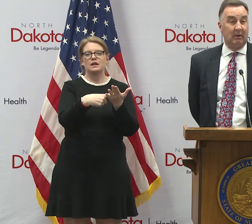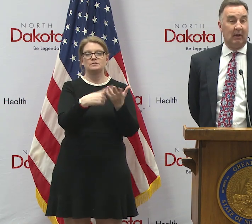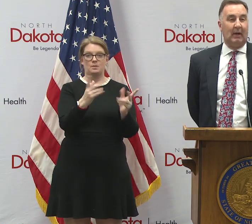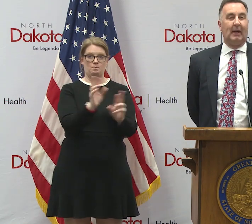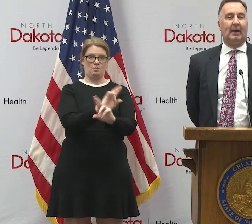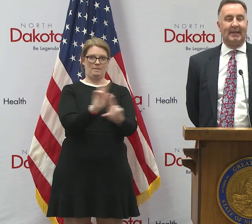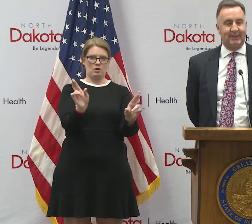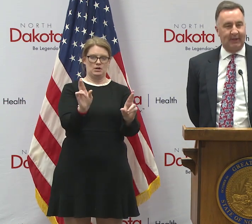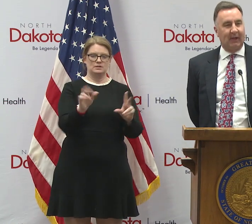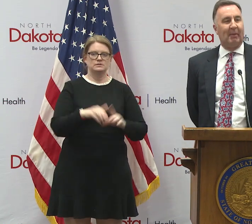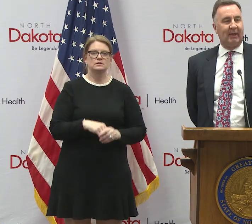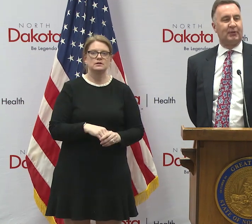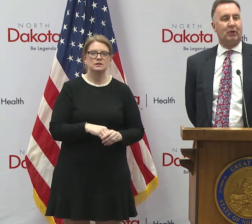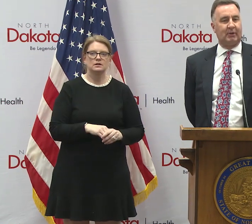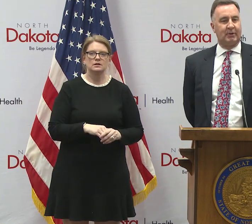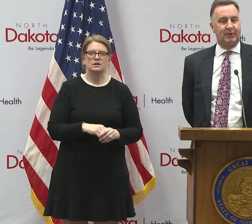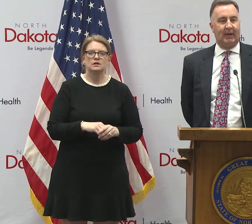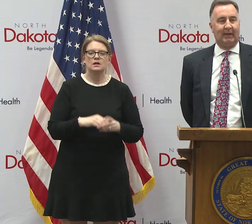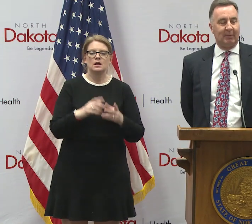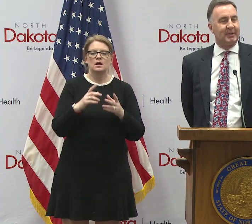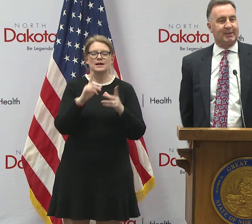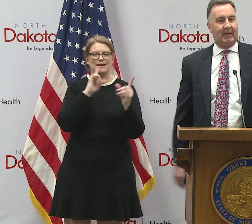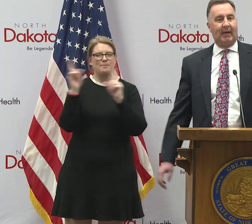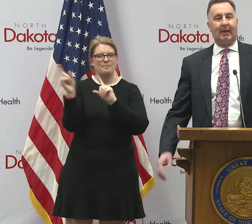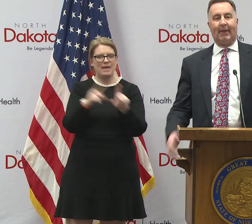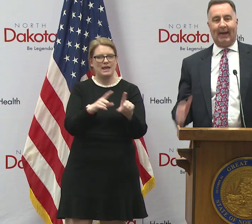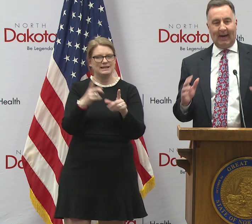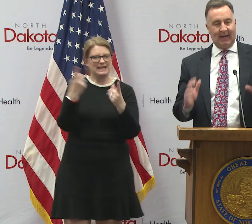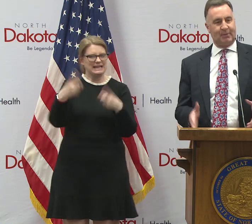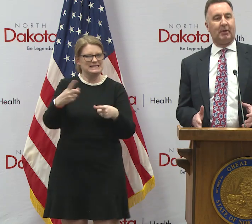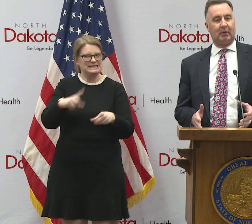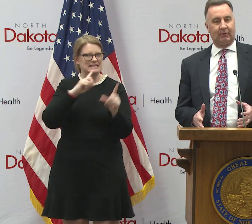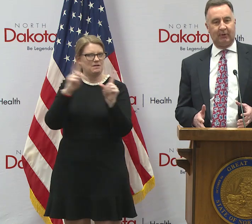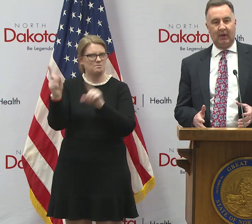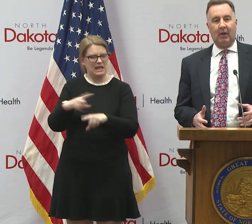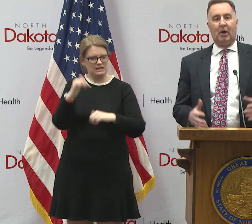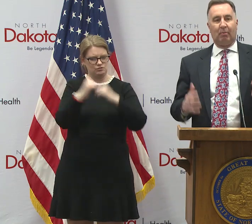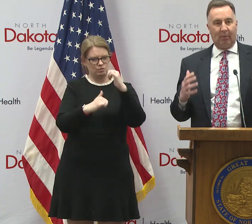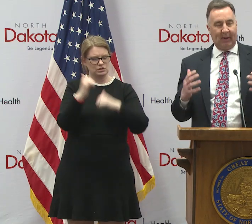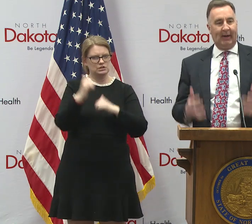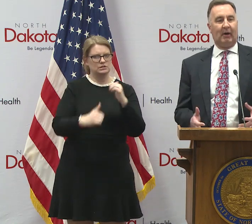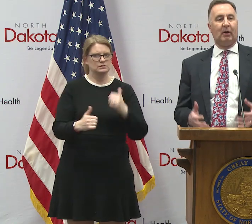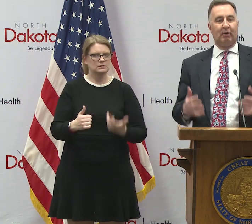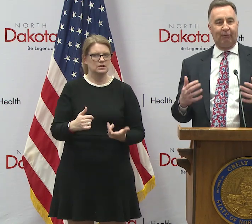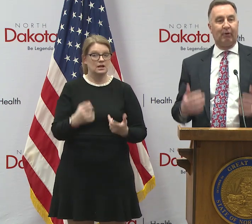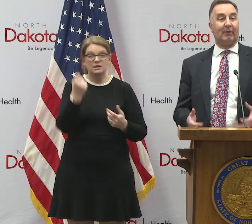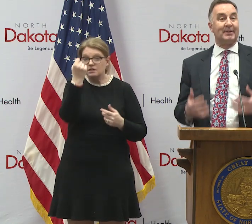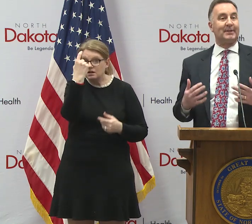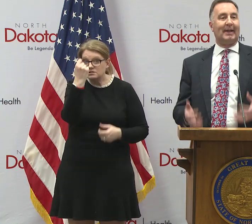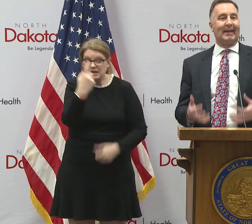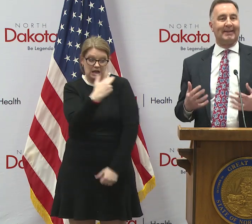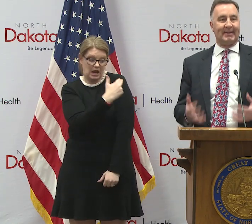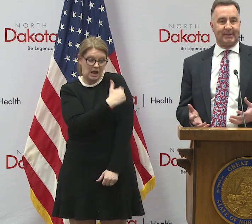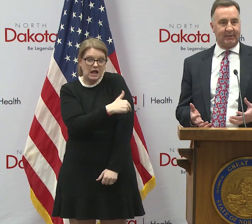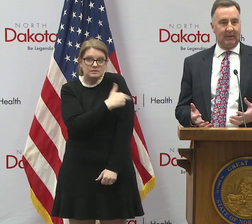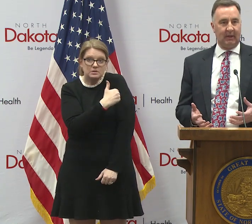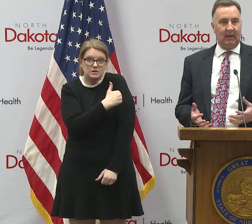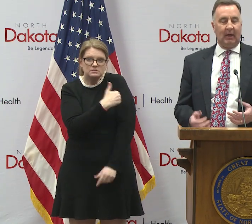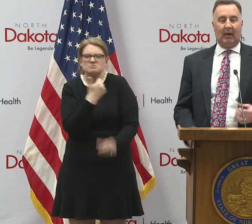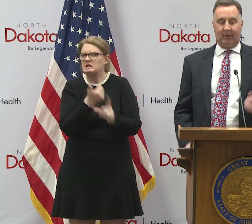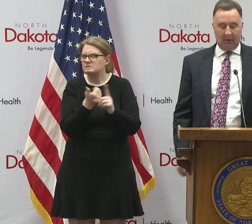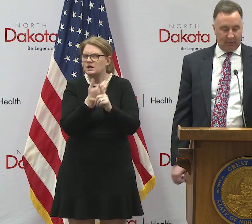preparedness, incident command structures, and let me just say that hospitals prepare for events like